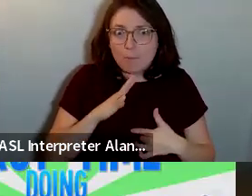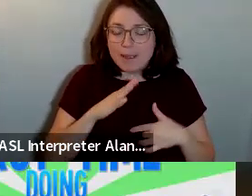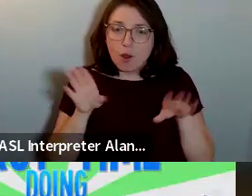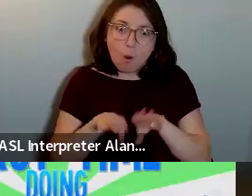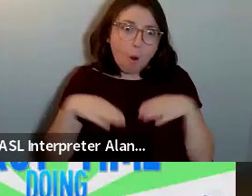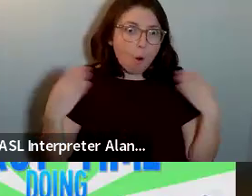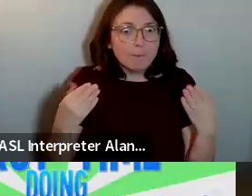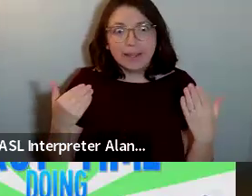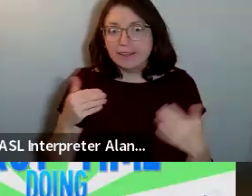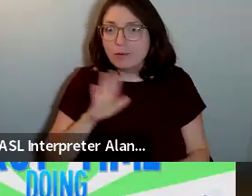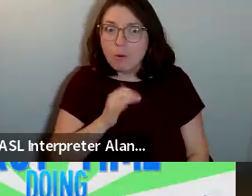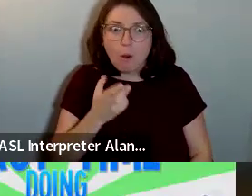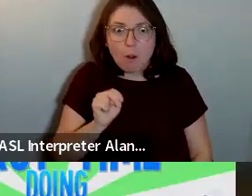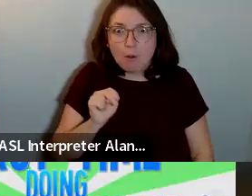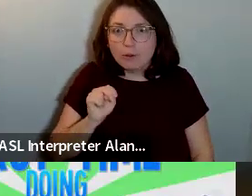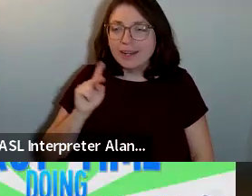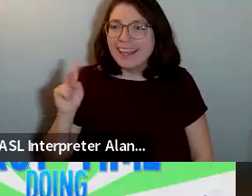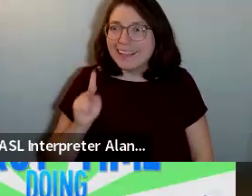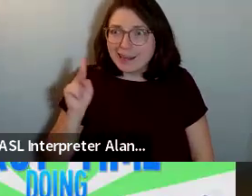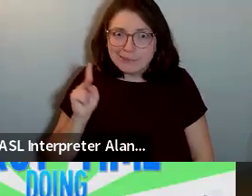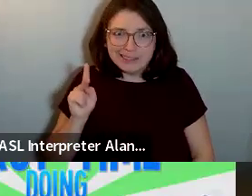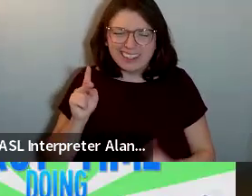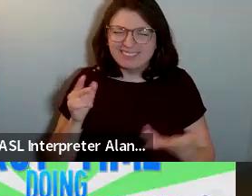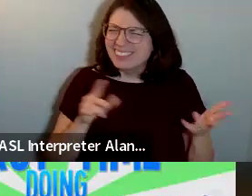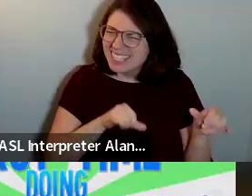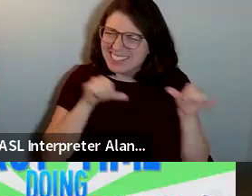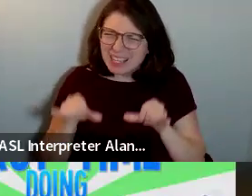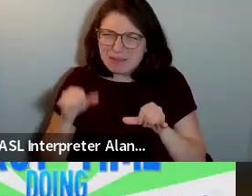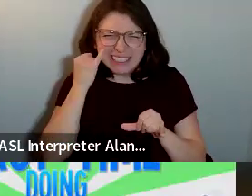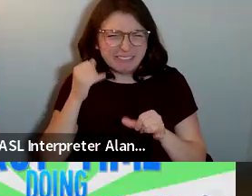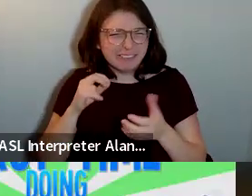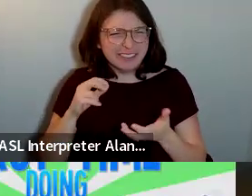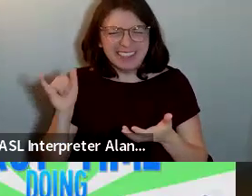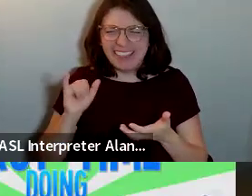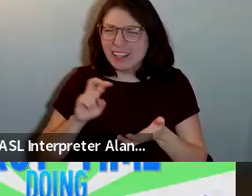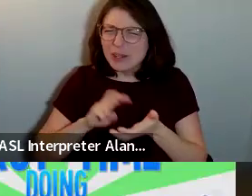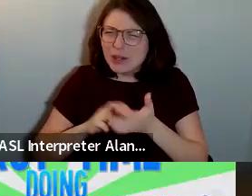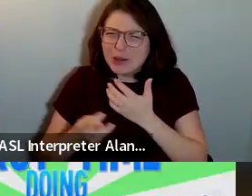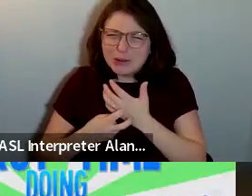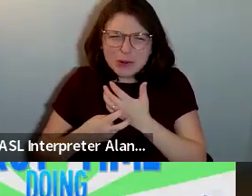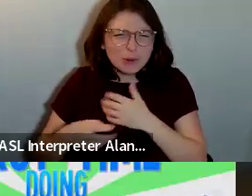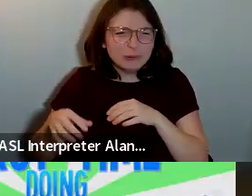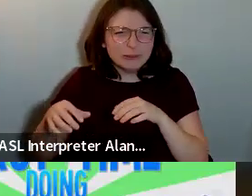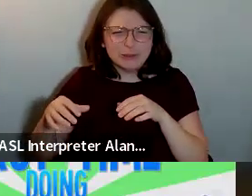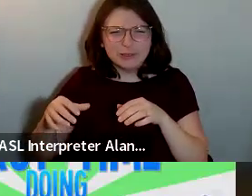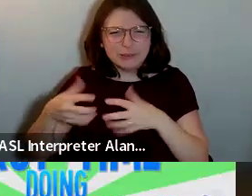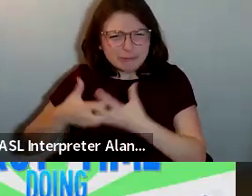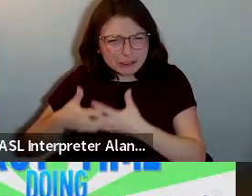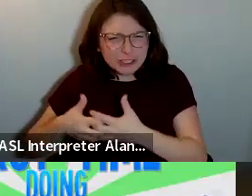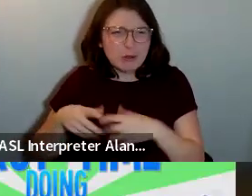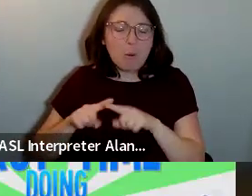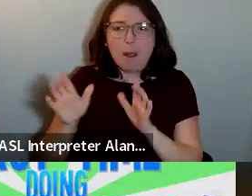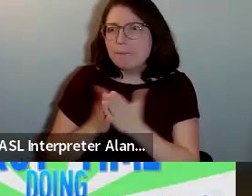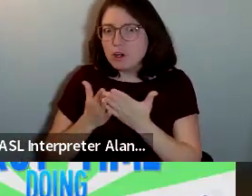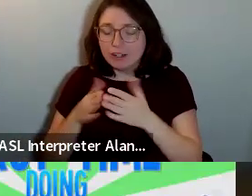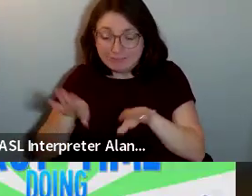use like you might open a toaster or a book. And this is a lot more important that we